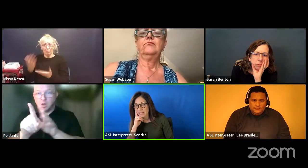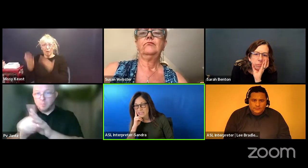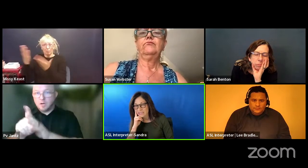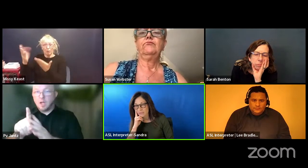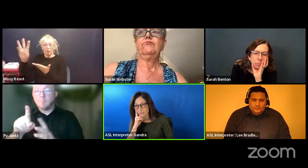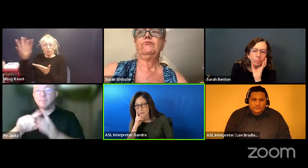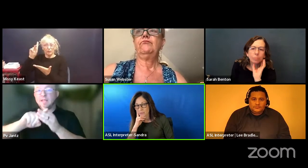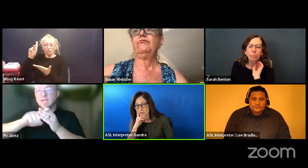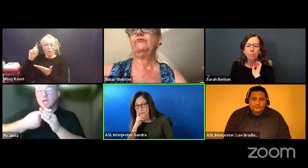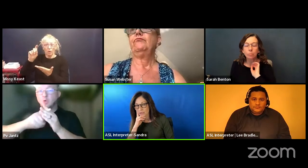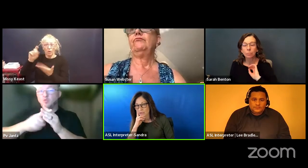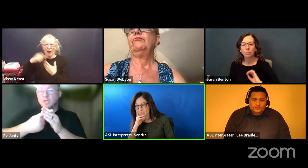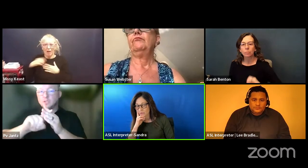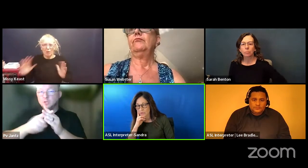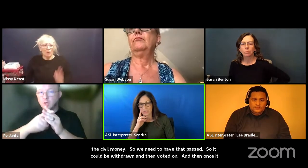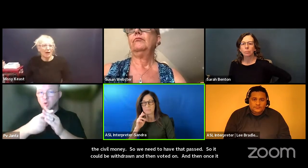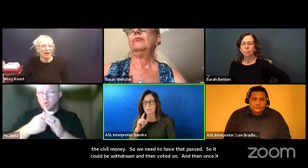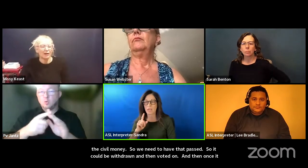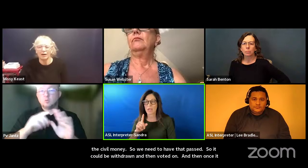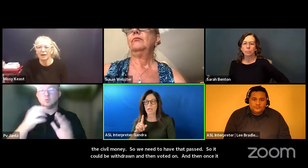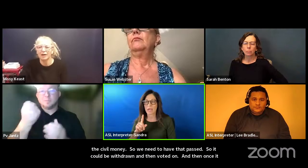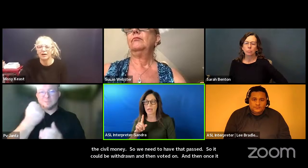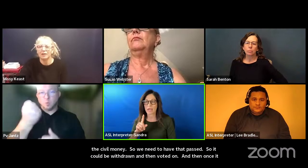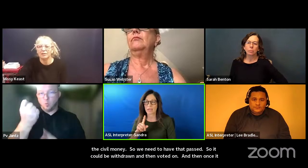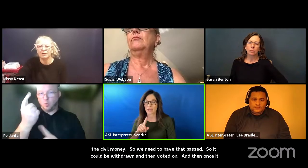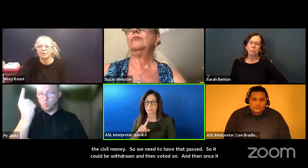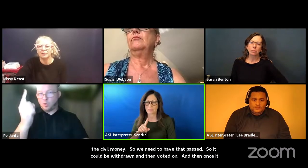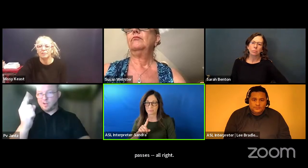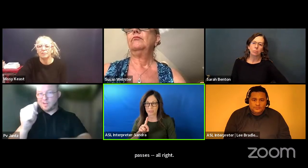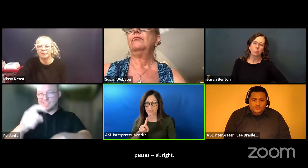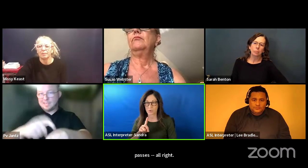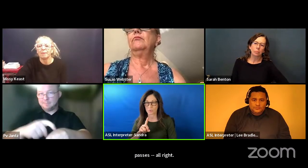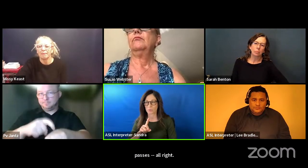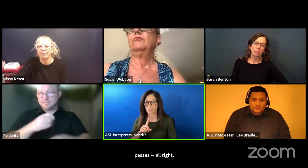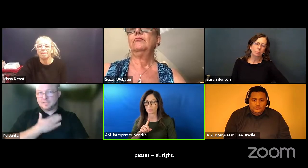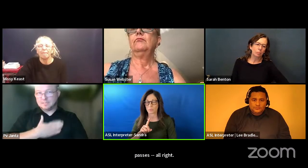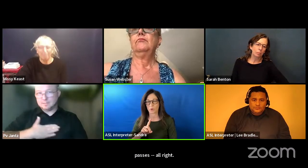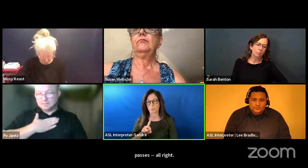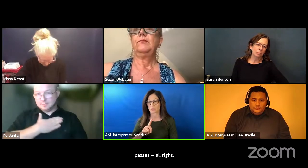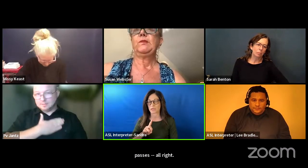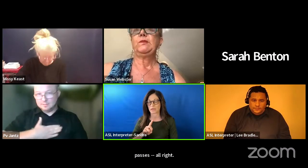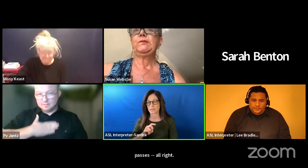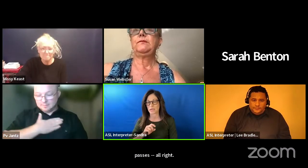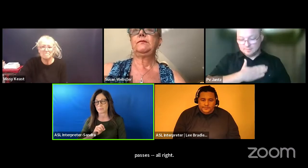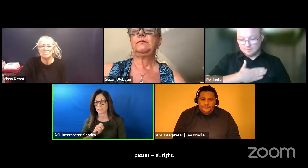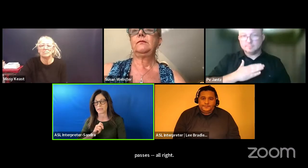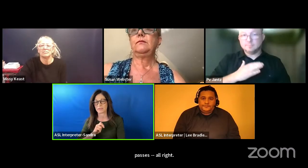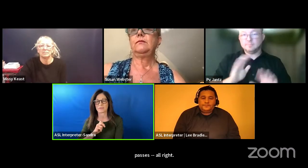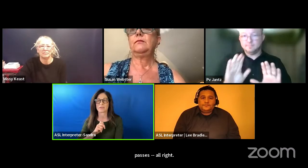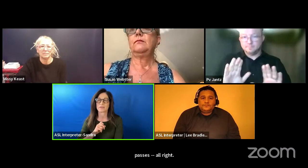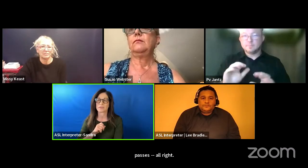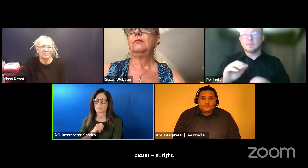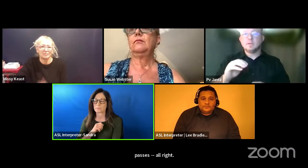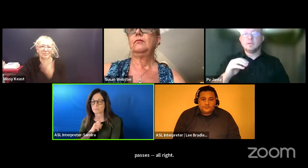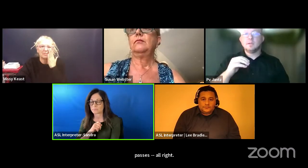All right, I see several people coming on screen, and please hold one person at a time,